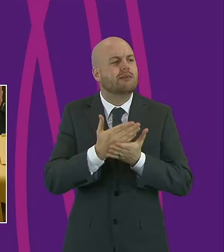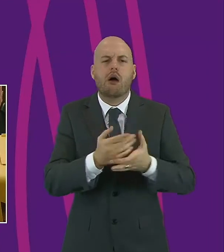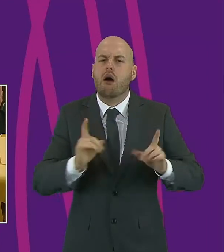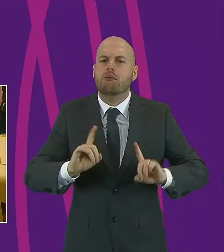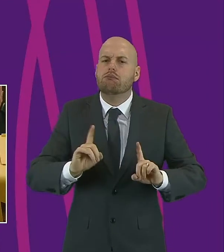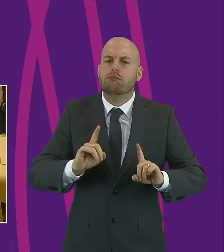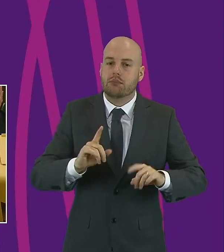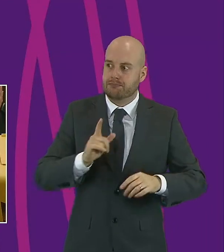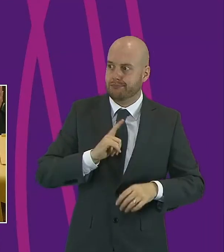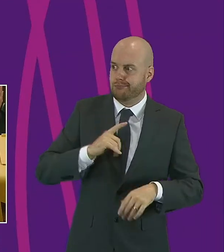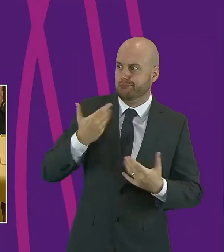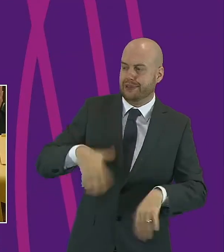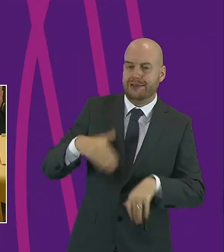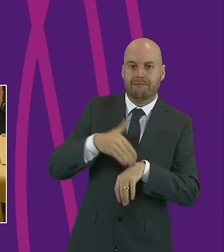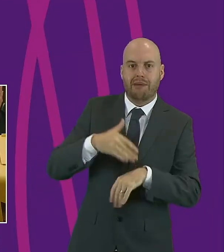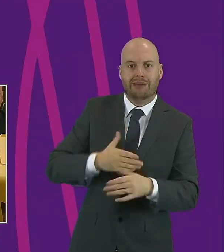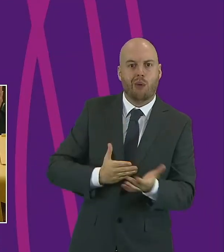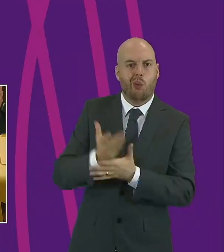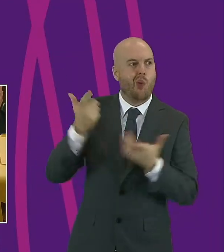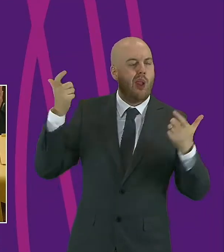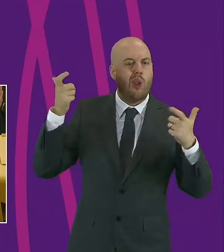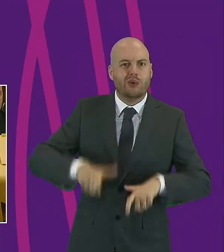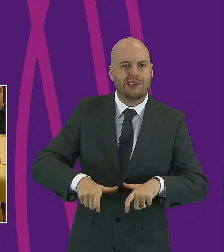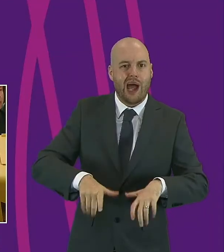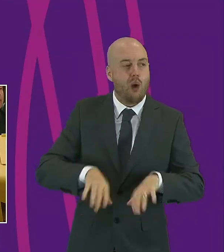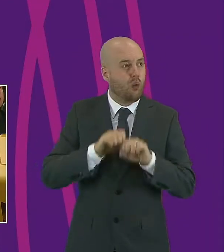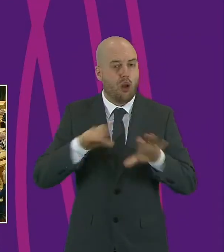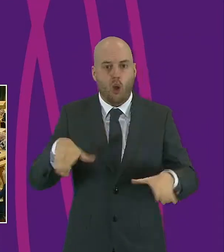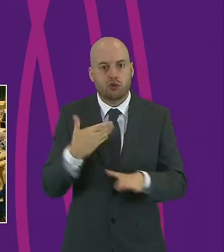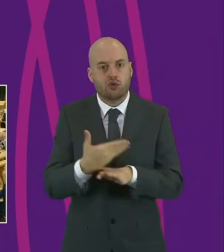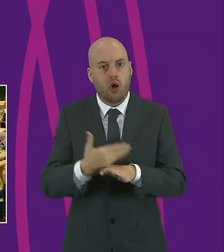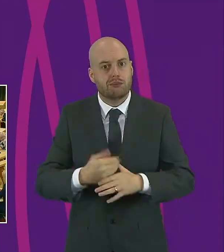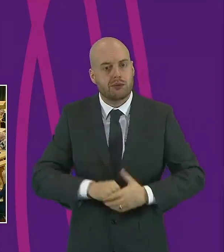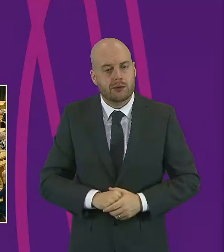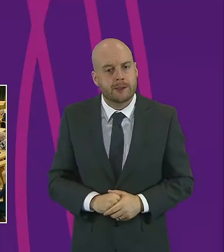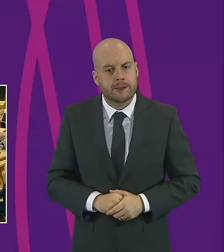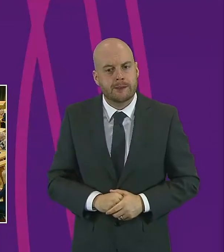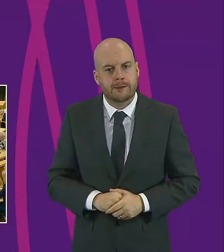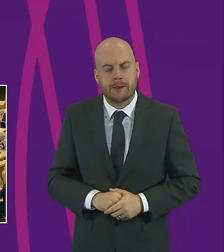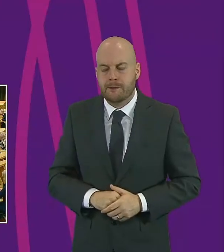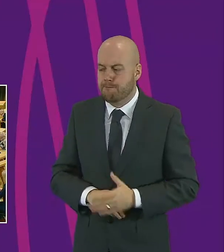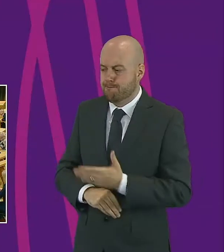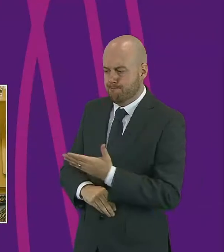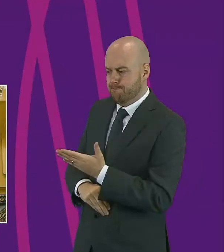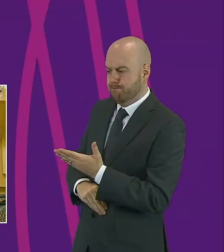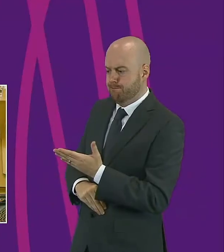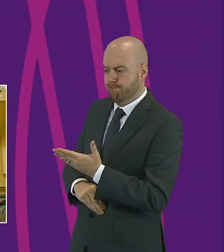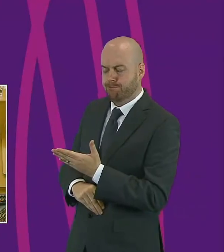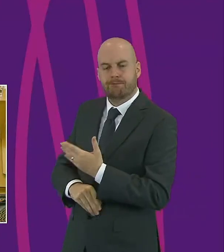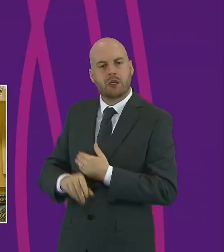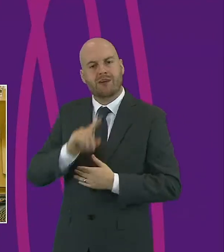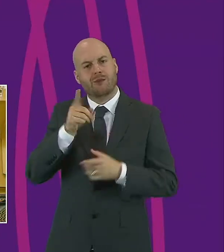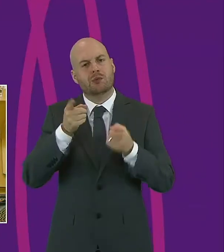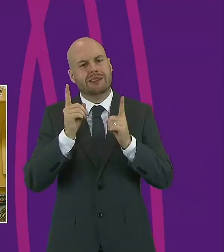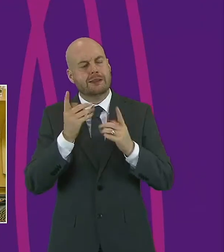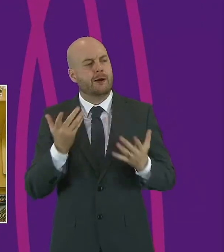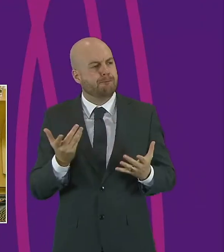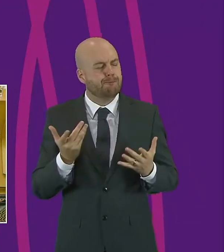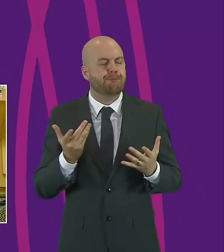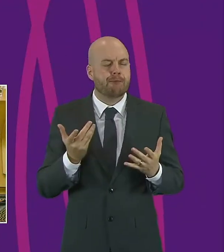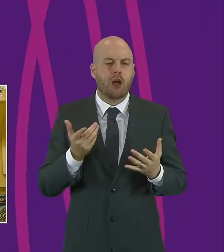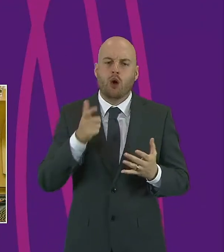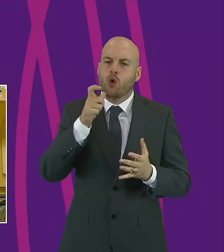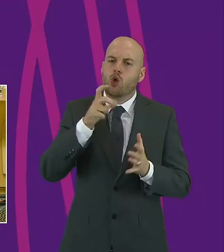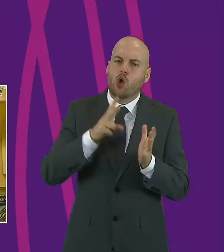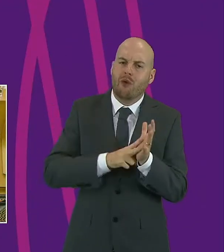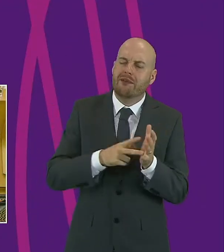of the lockdown on the sector and the loss of jobs. First Minister. Well, COVID is having a profound impact and effect